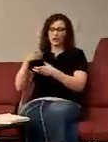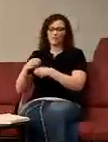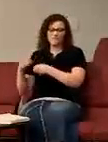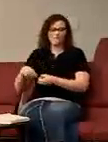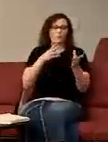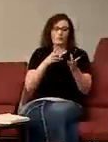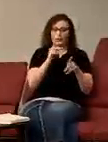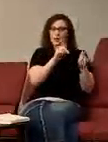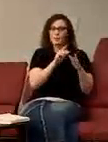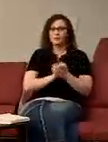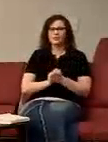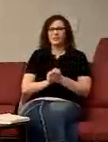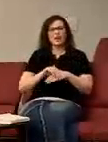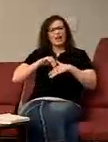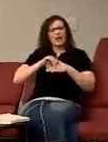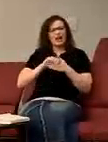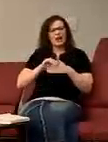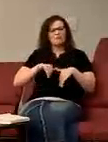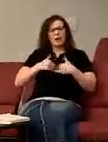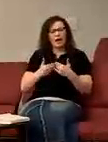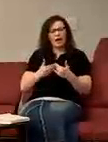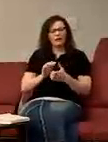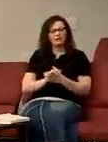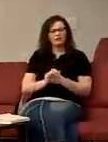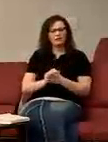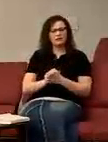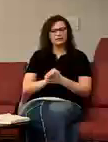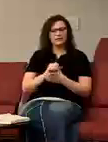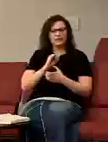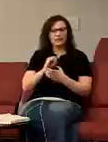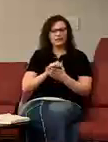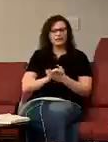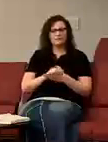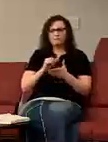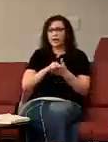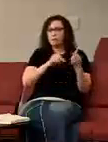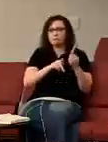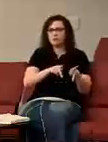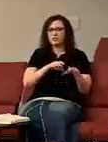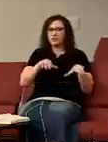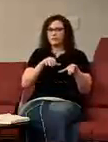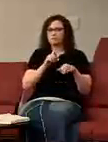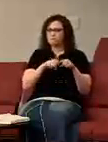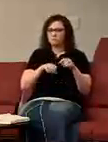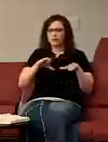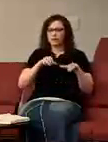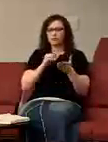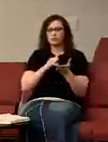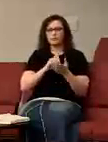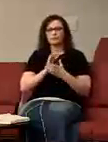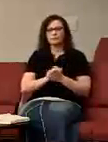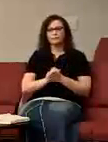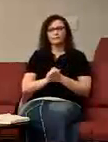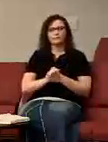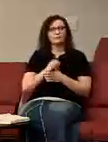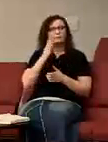come people can't be that? I mean, that chip doesn't work out, you know. And he doesn't look nothing like Arnold.